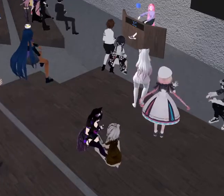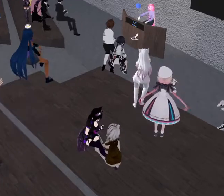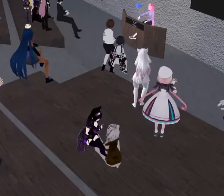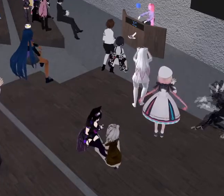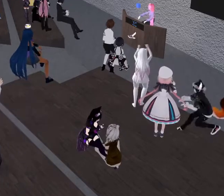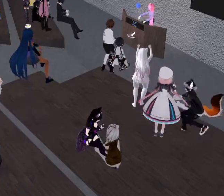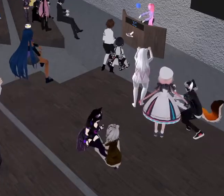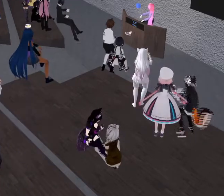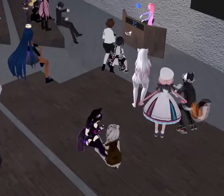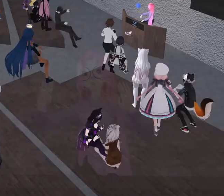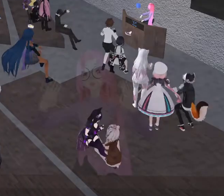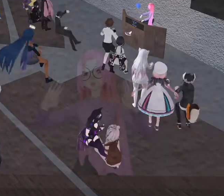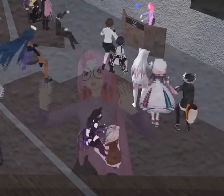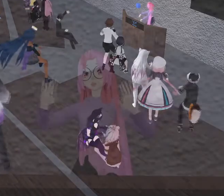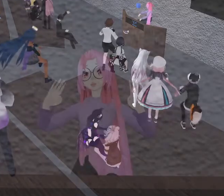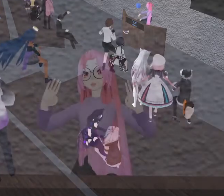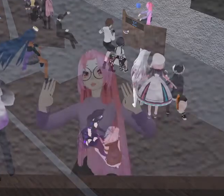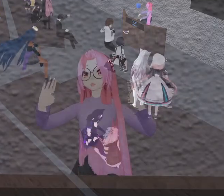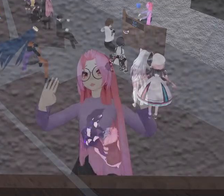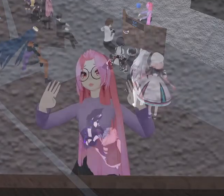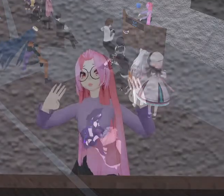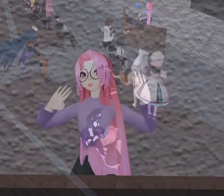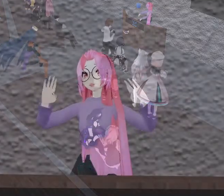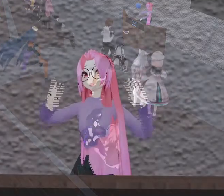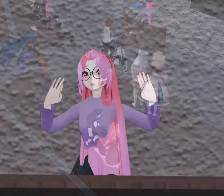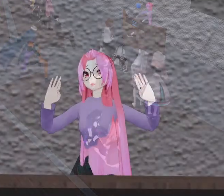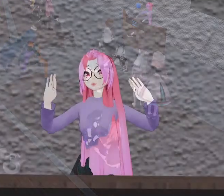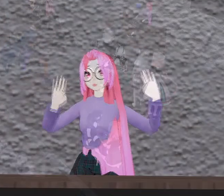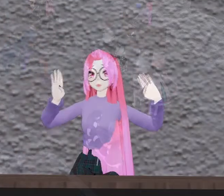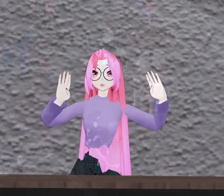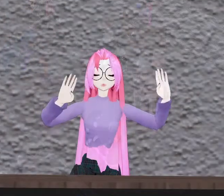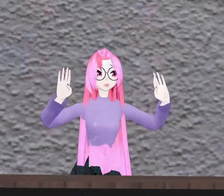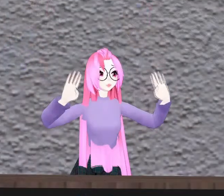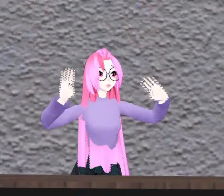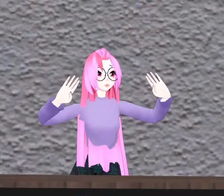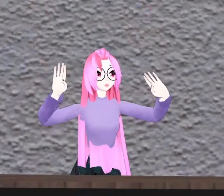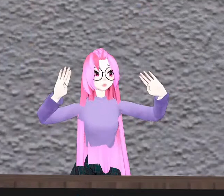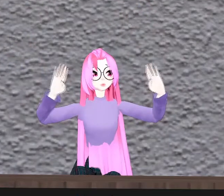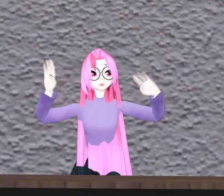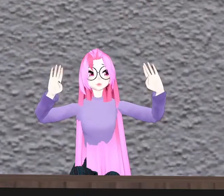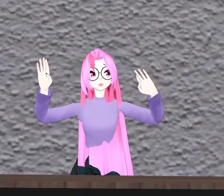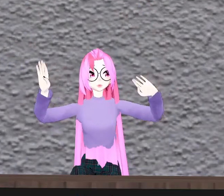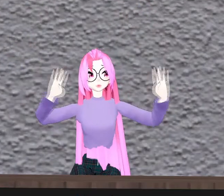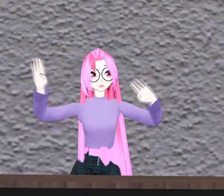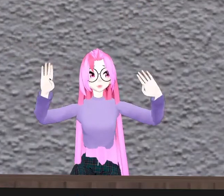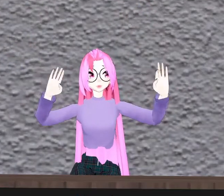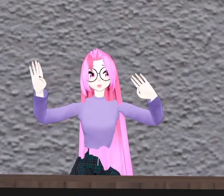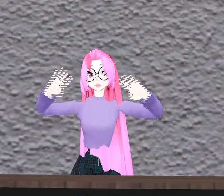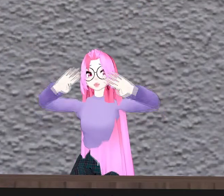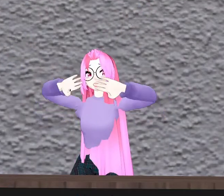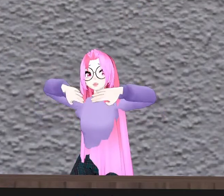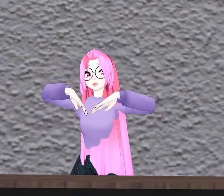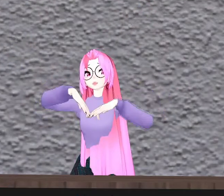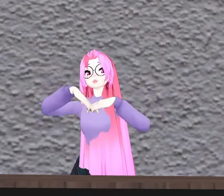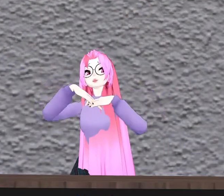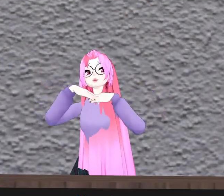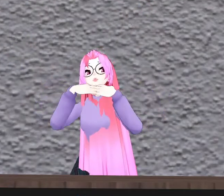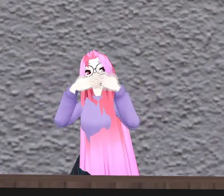Hello, hello, hello, hello, hello. You generally don't use it. Hello. Make sure you mute your mic for class. How are all